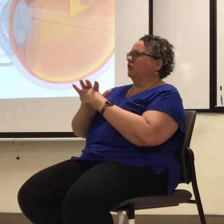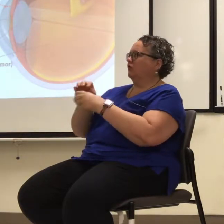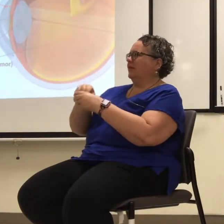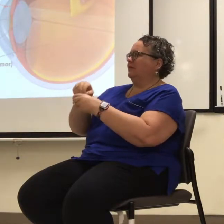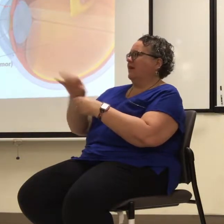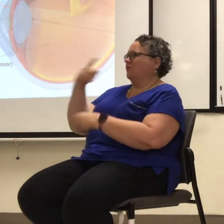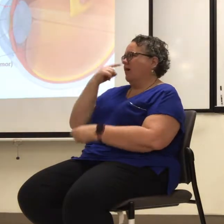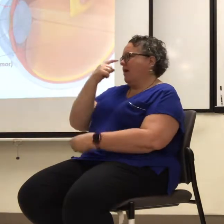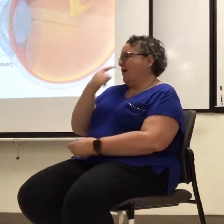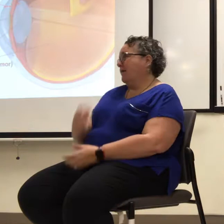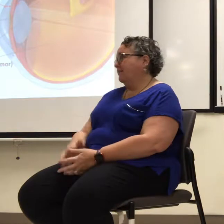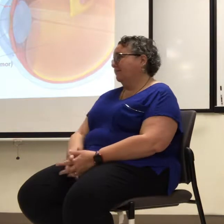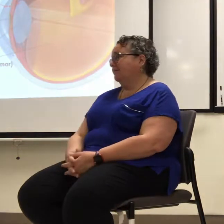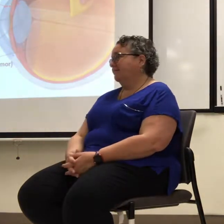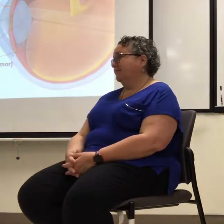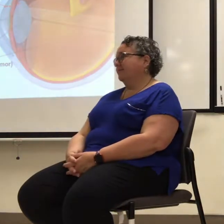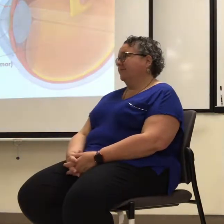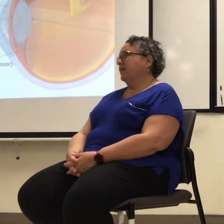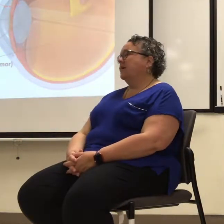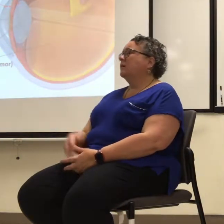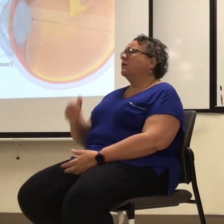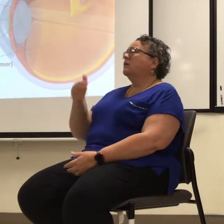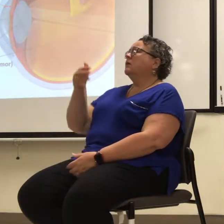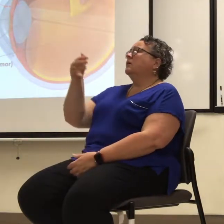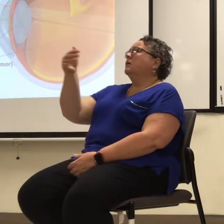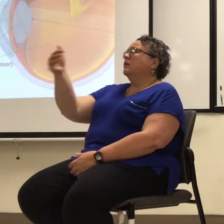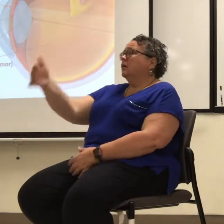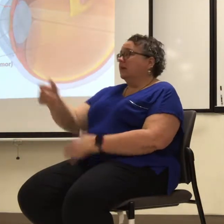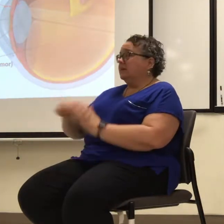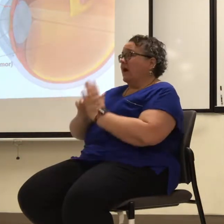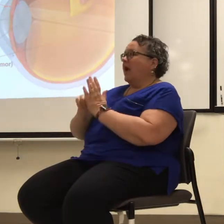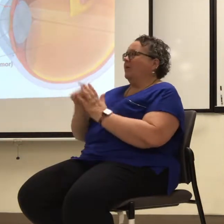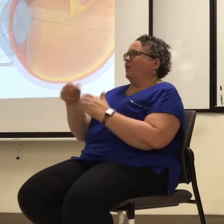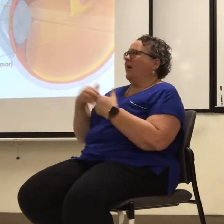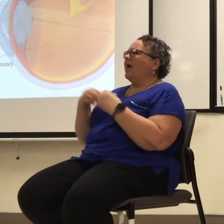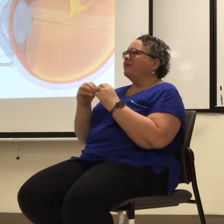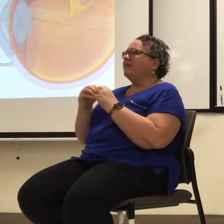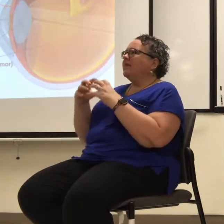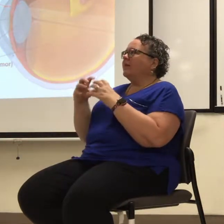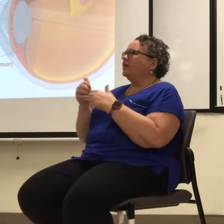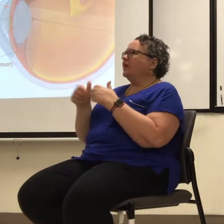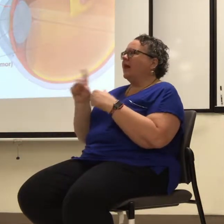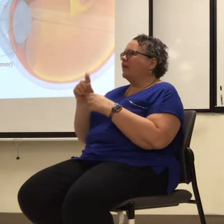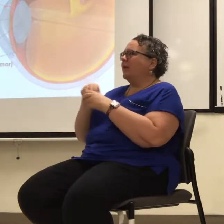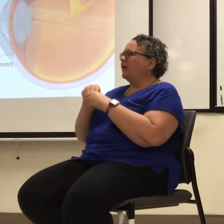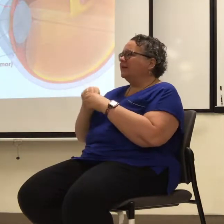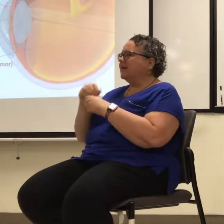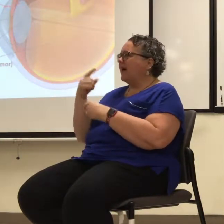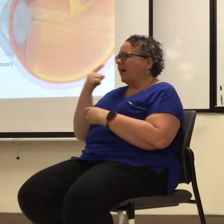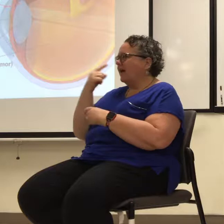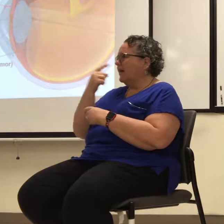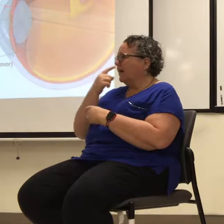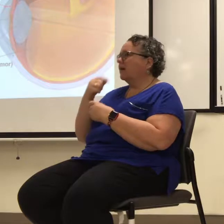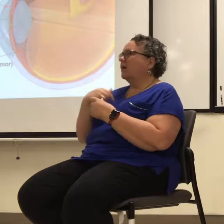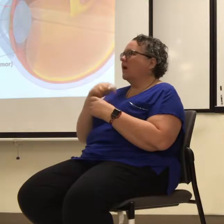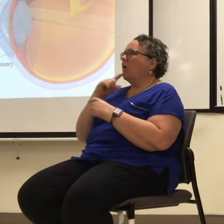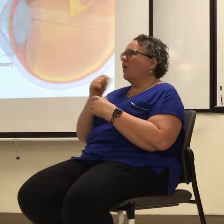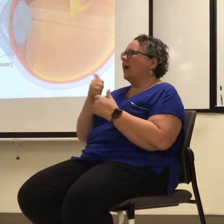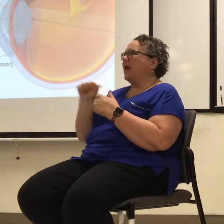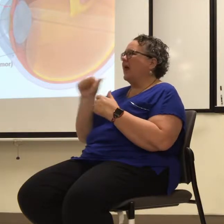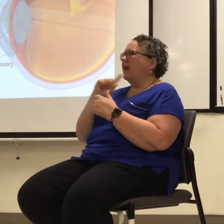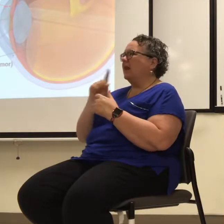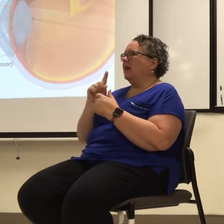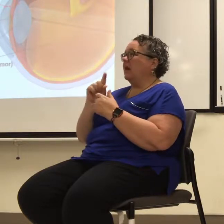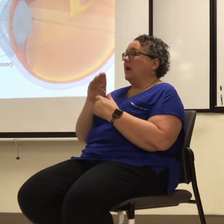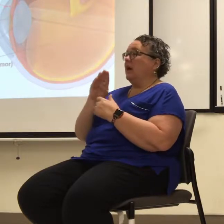Okay. Over time, if you get inflammation anywhere inside here, and byproducts of